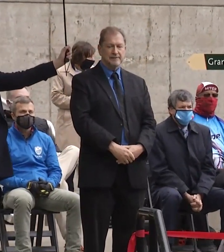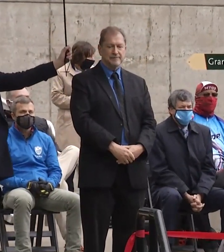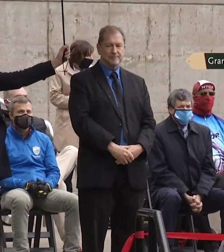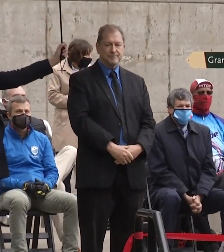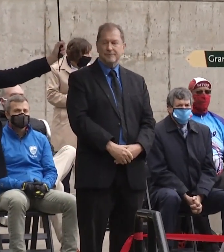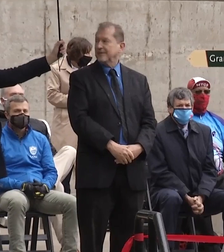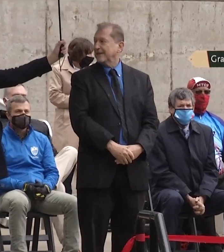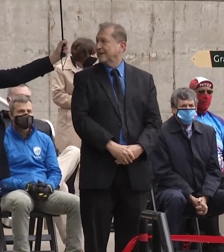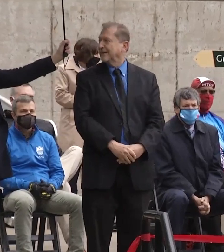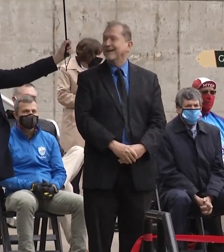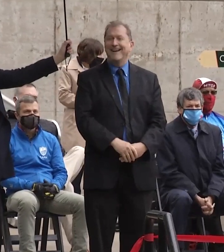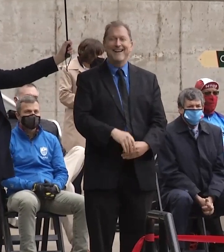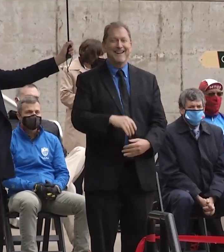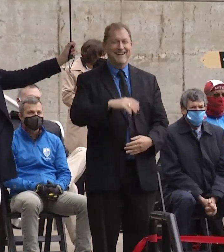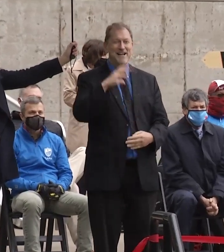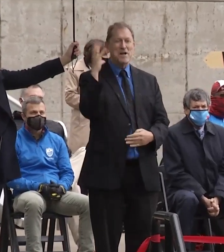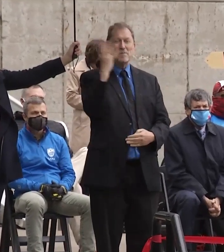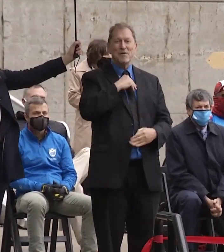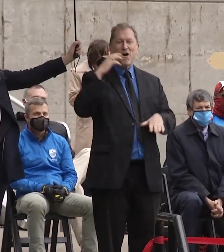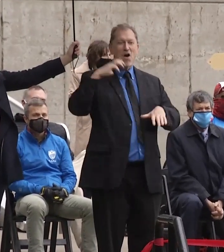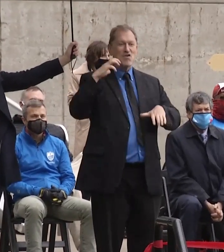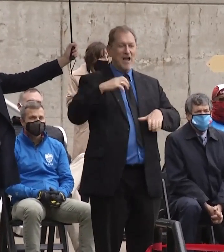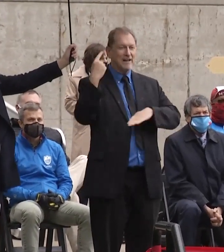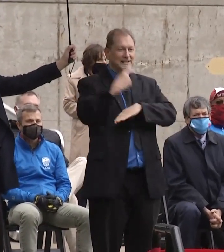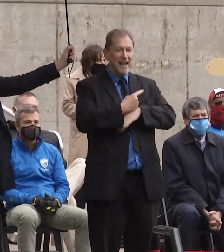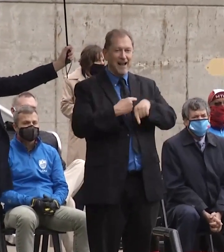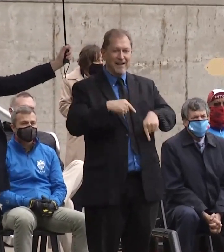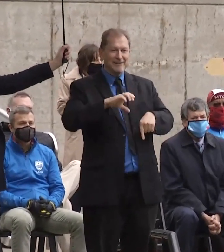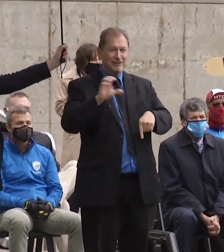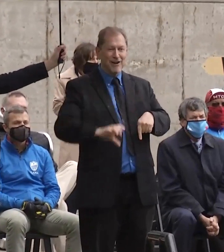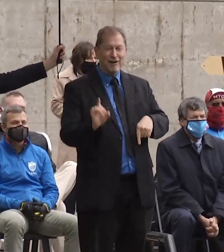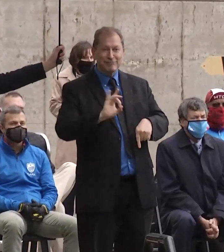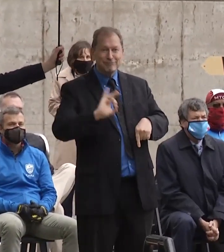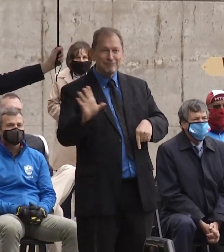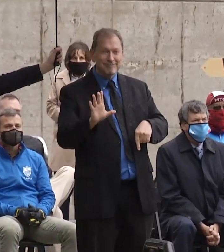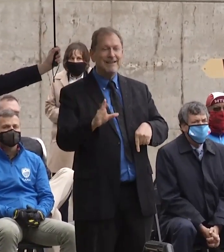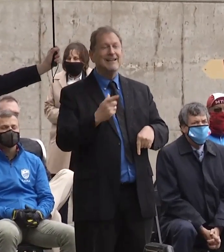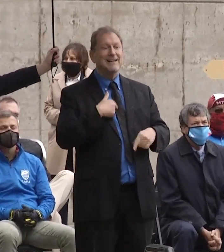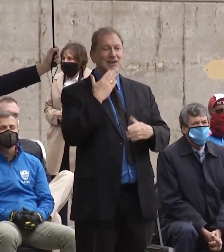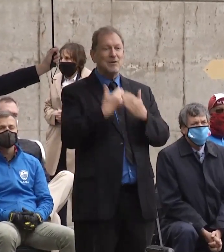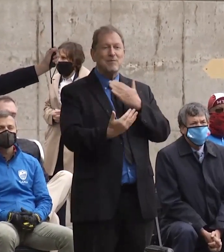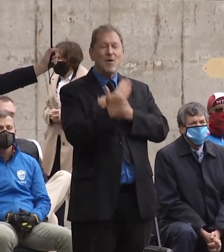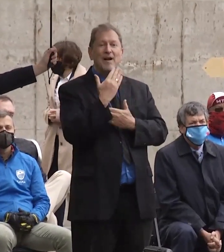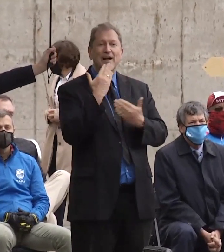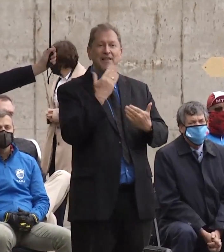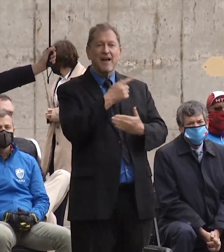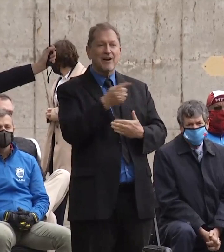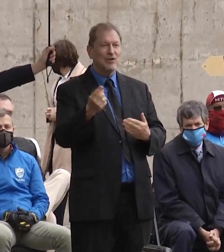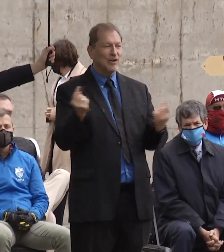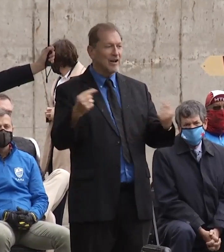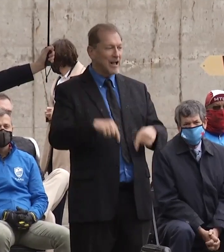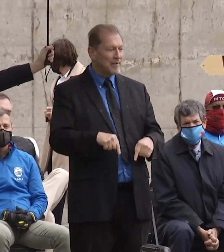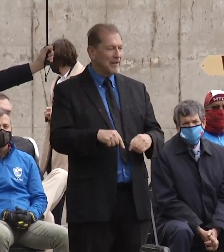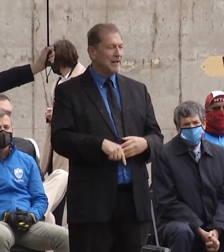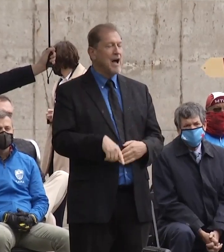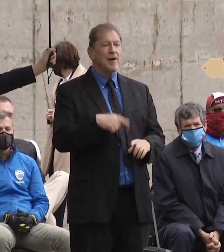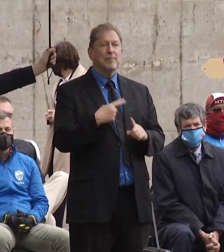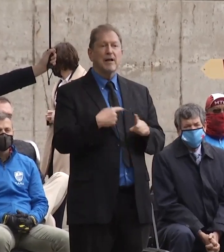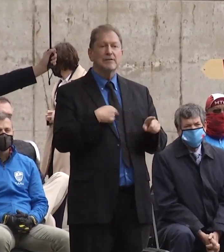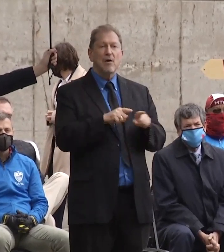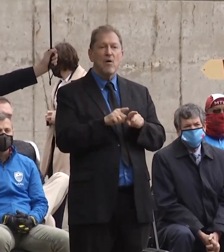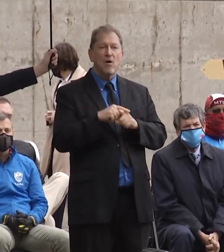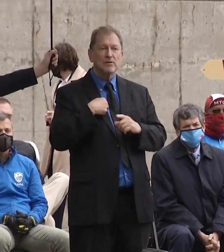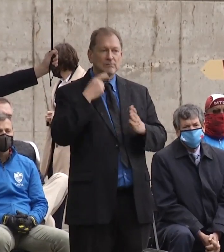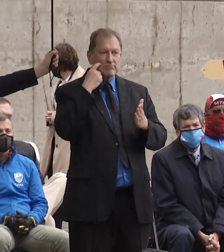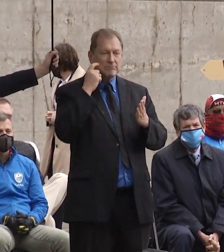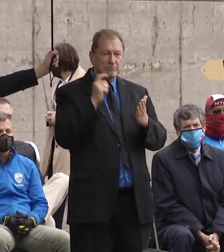A beautiful rainy day in Chicago. Good morning, everyone. Thank you, Alderman Riley. I'd also like to recognize